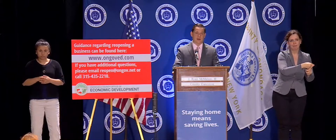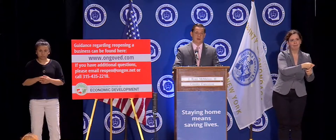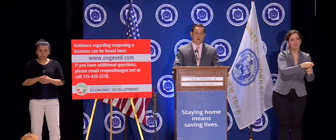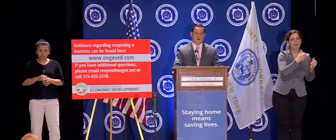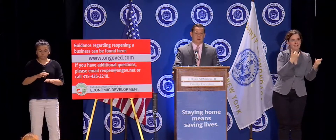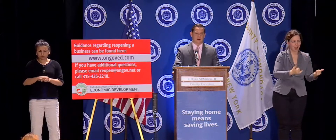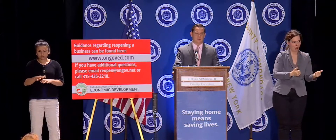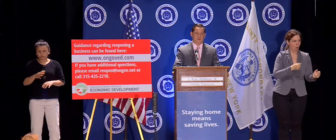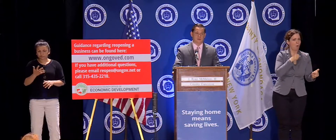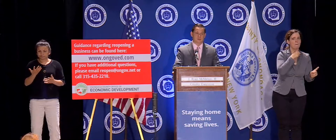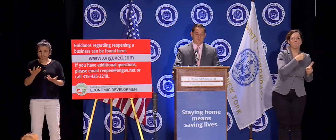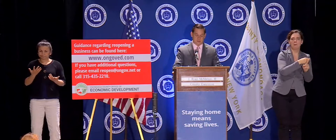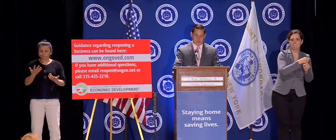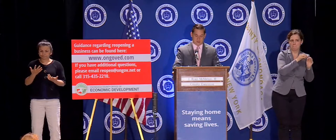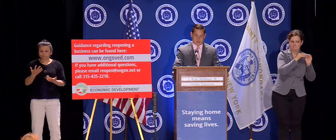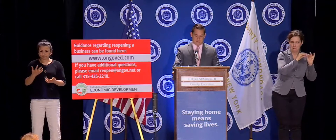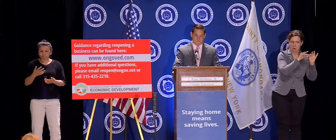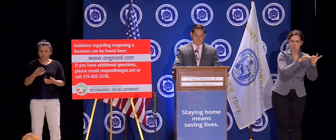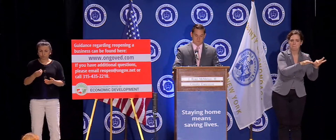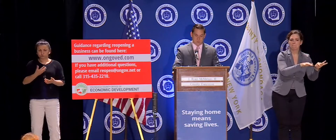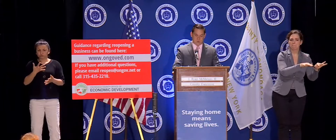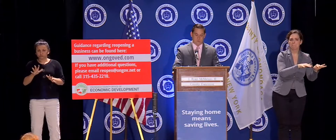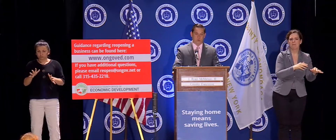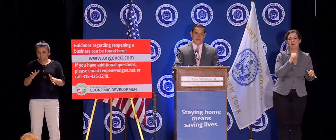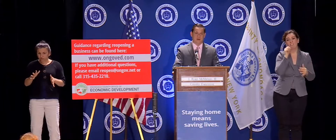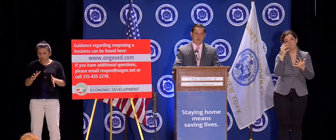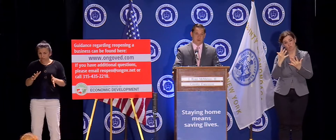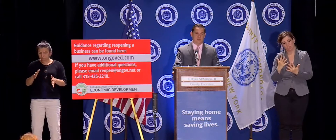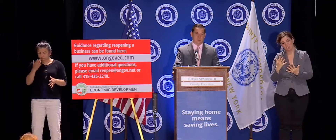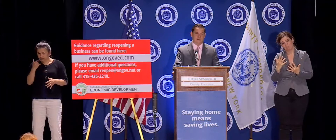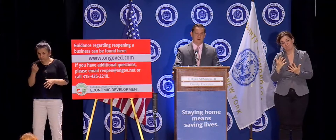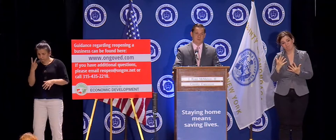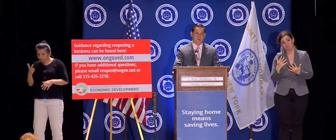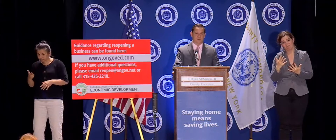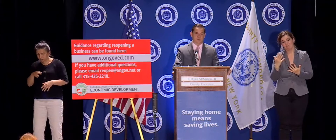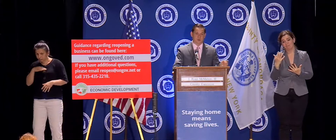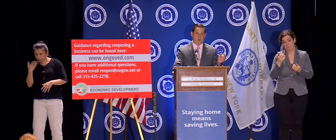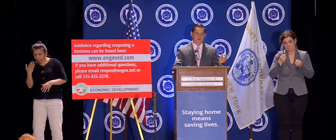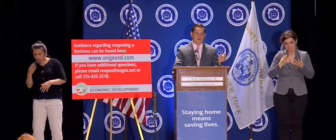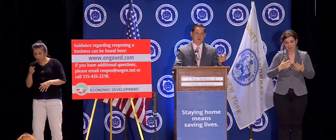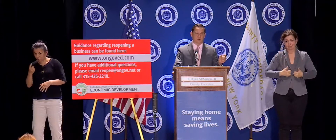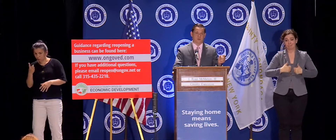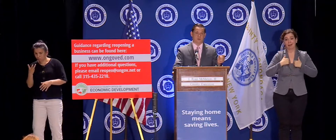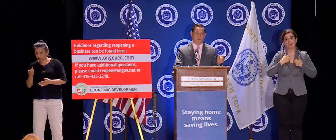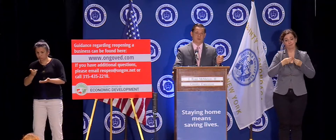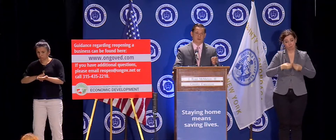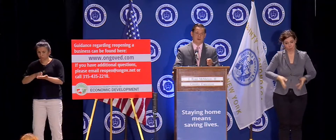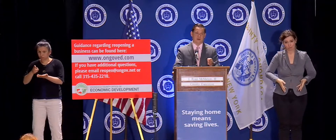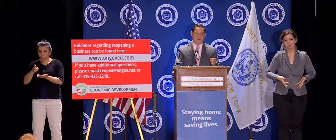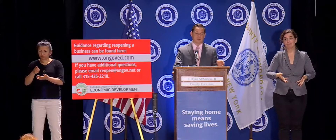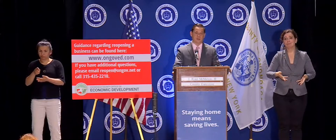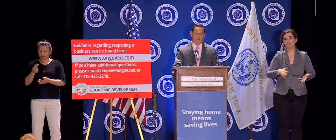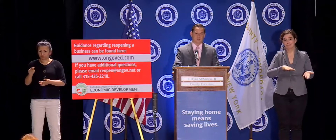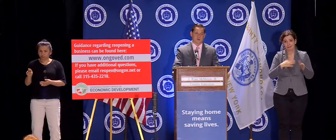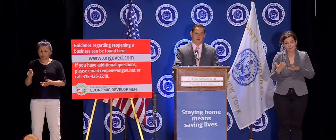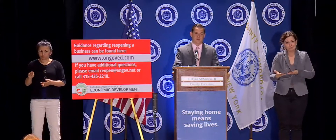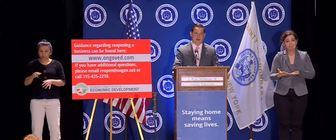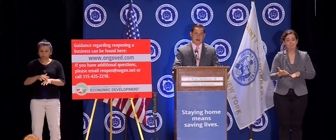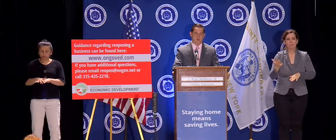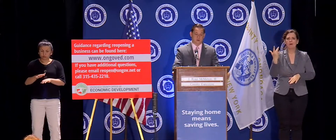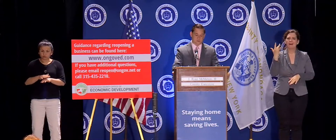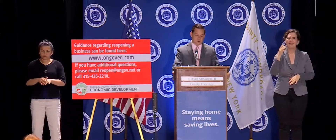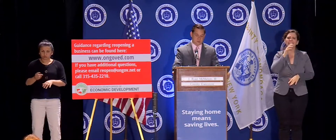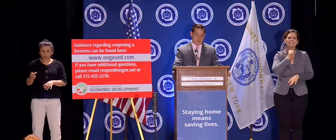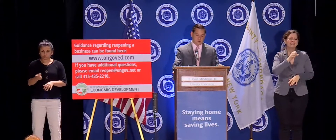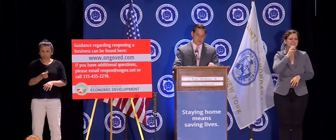that's why you see the mortality rates driving up, because these were the most vulnerable people to the virus as far as